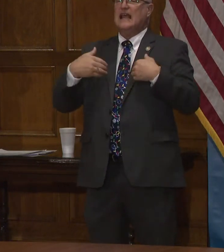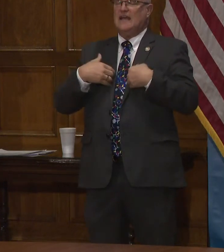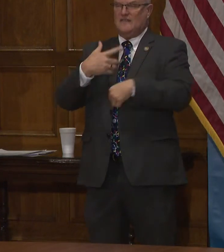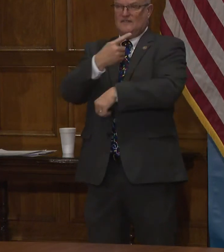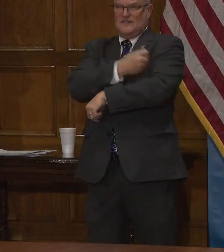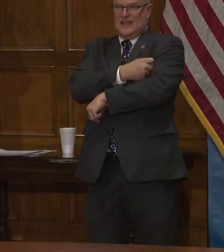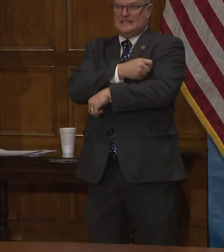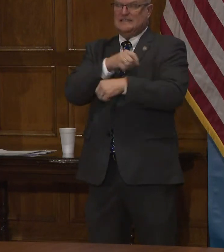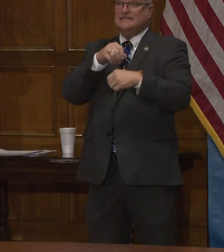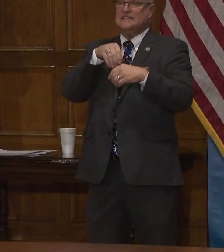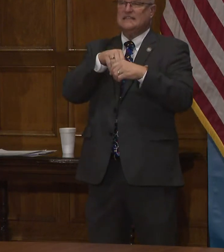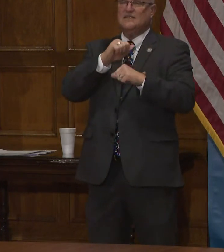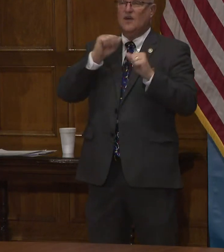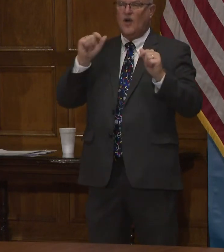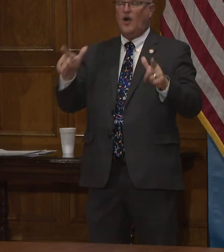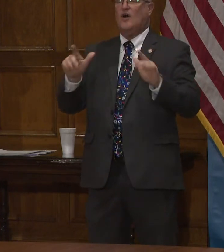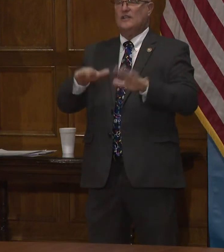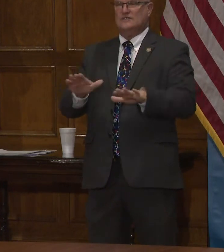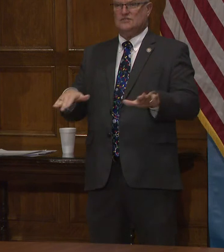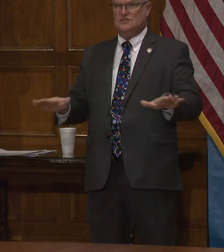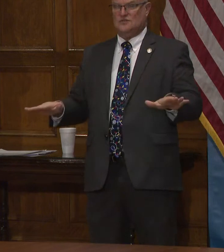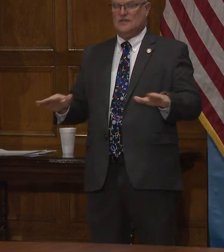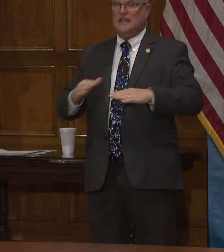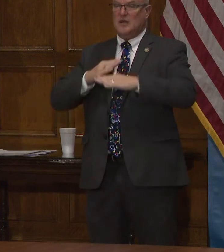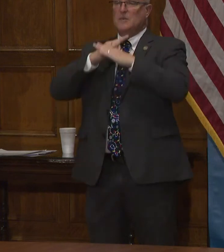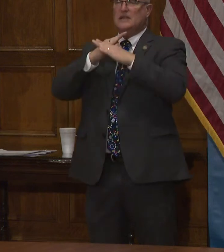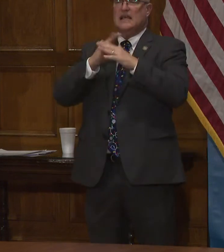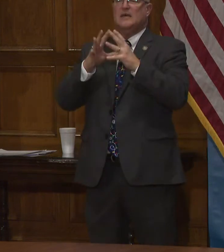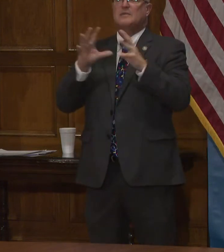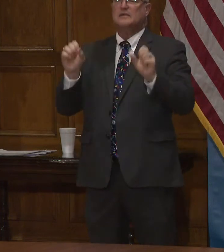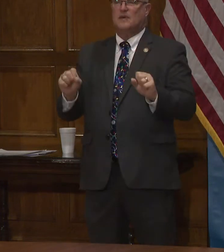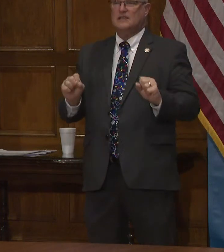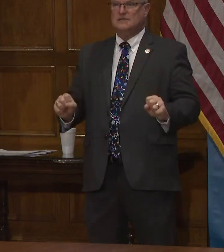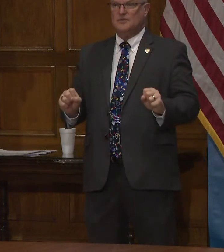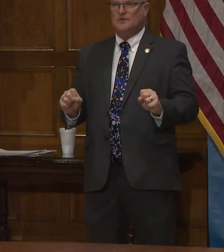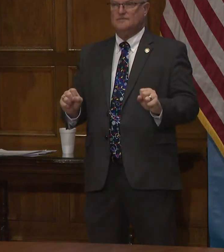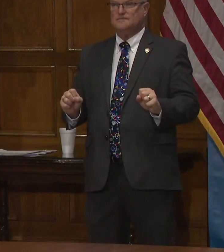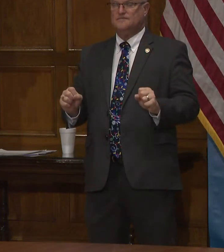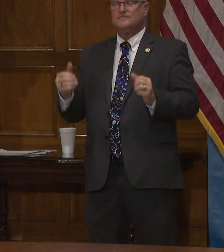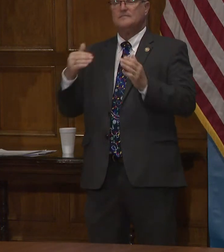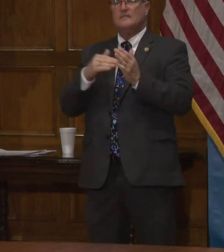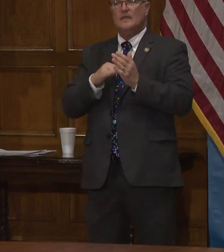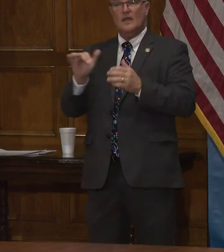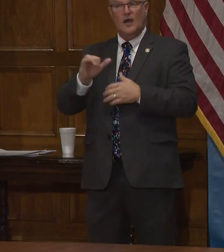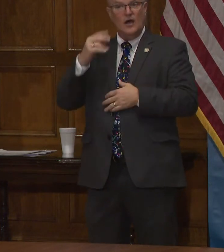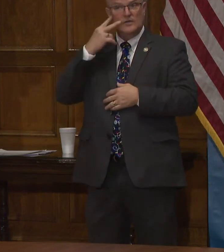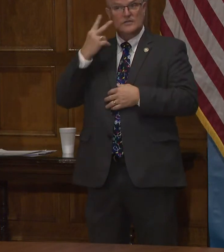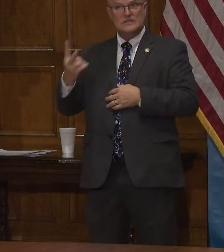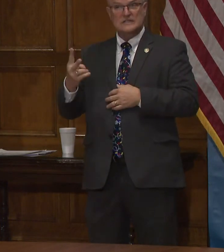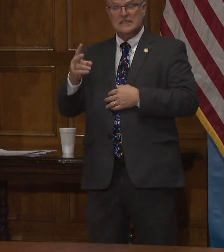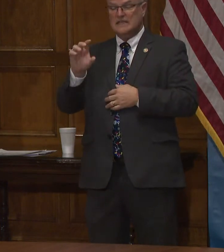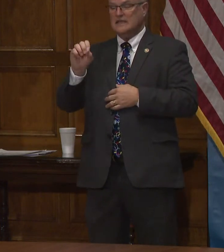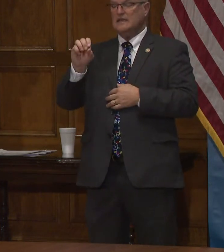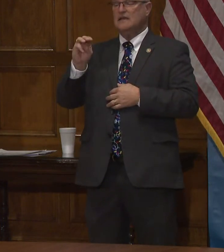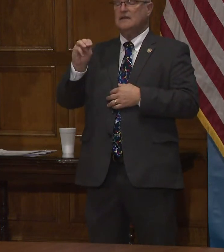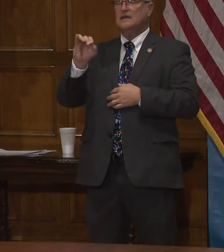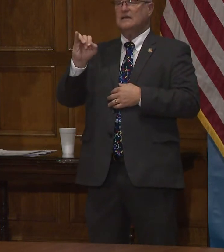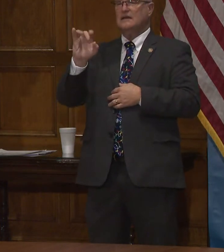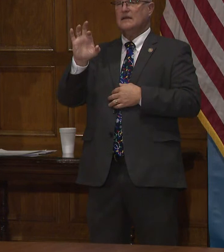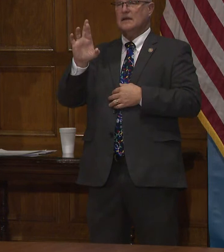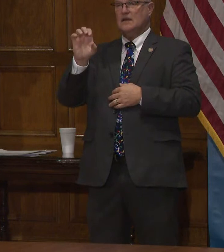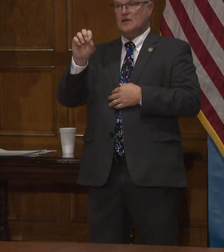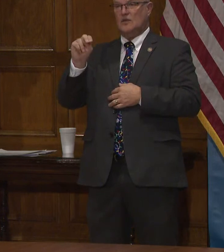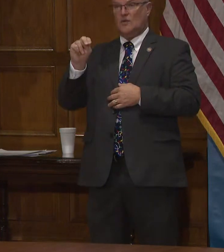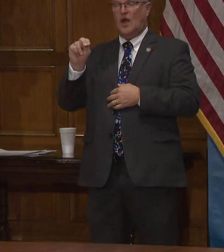vaccine administered to all our children. We want to protect them as much as possible. Again, we're also seeing the Omicron